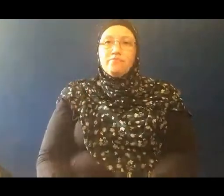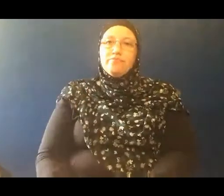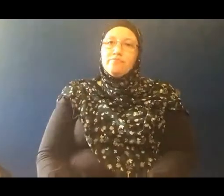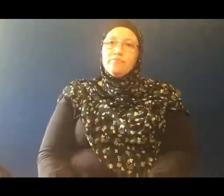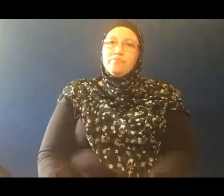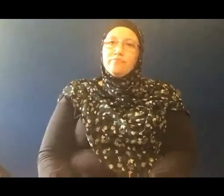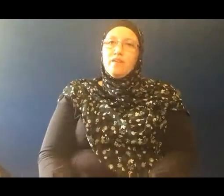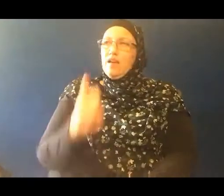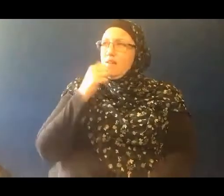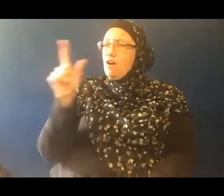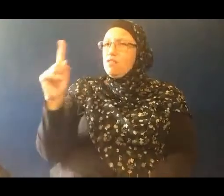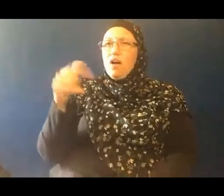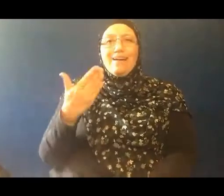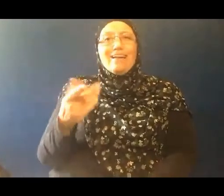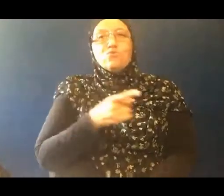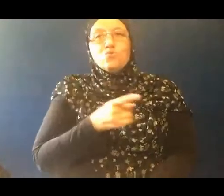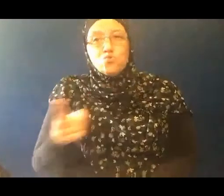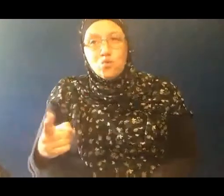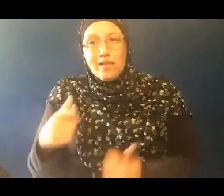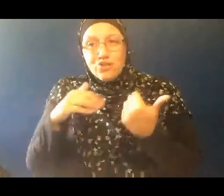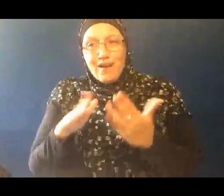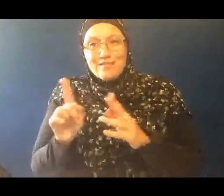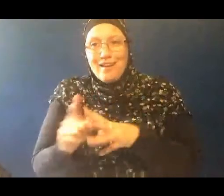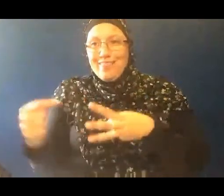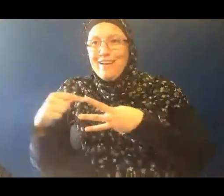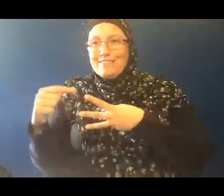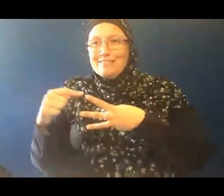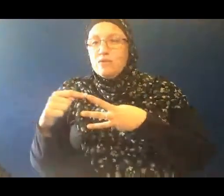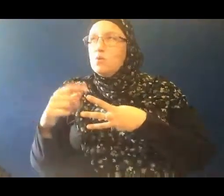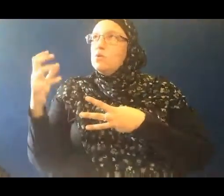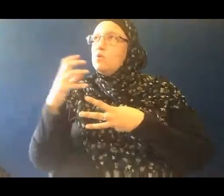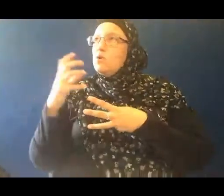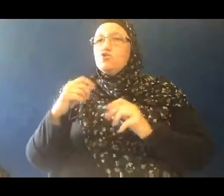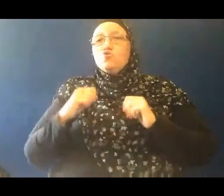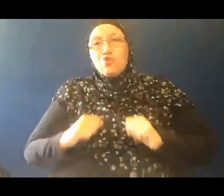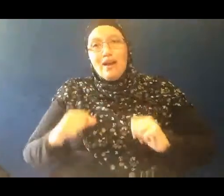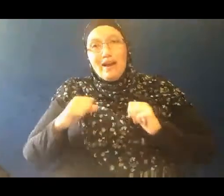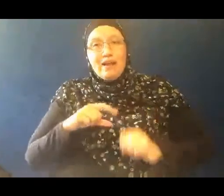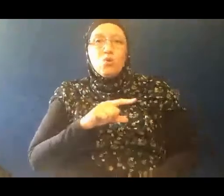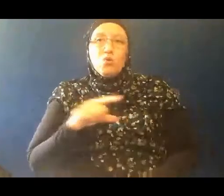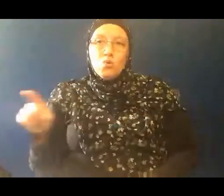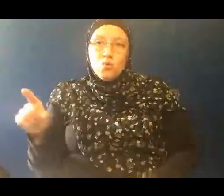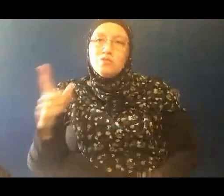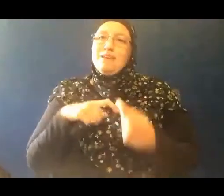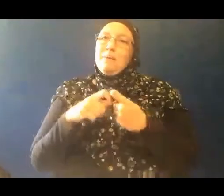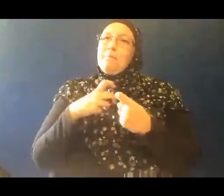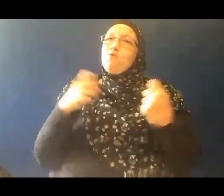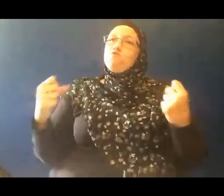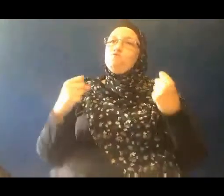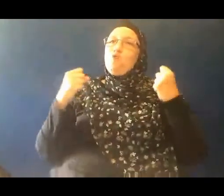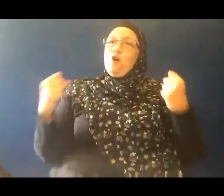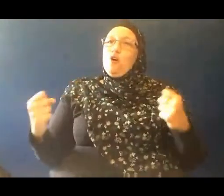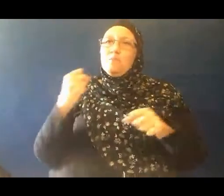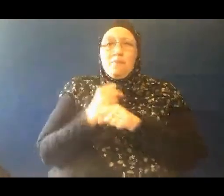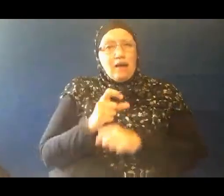that challenge, again, God is training them, training those parents to make them stronger, to bring them nearer to